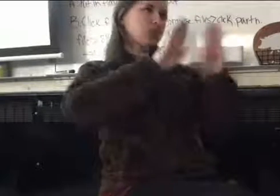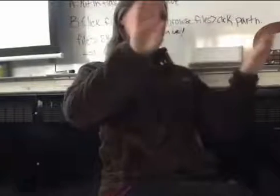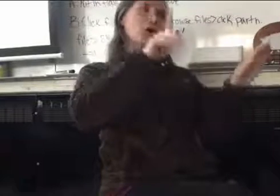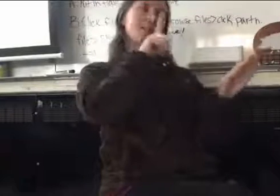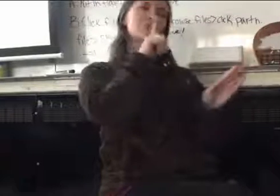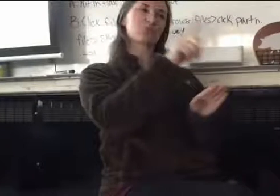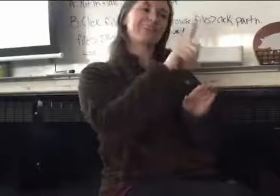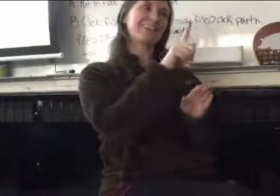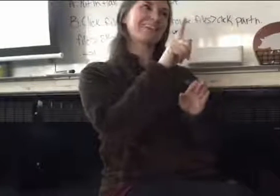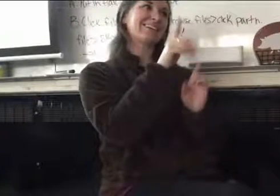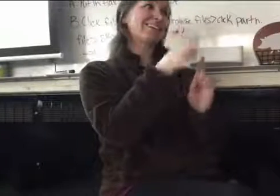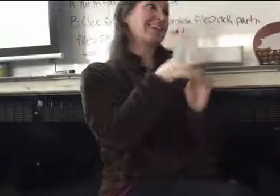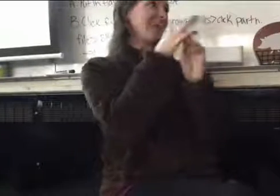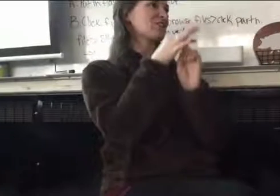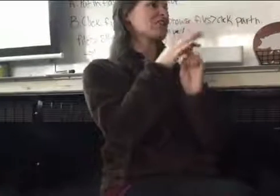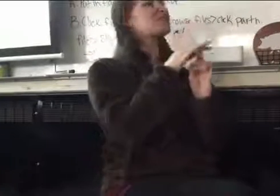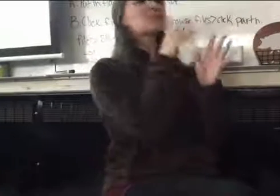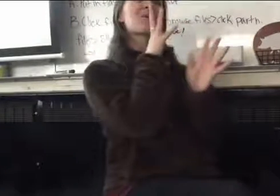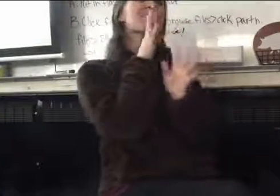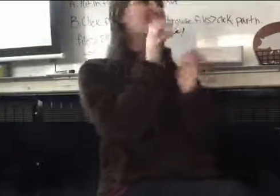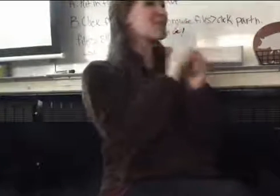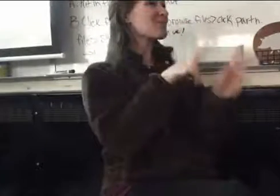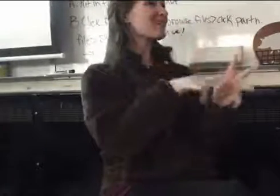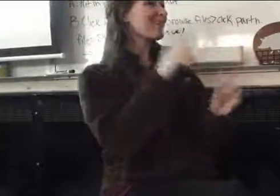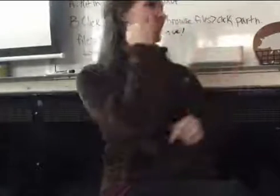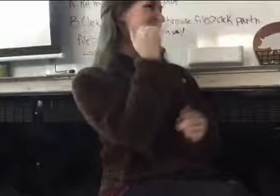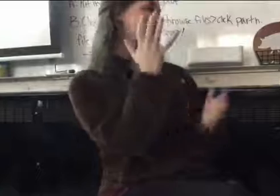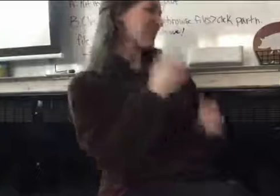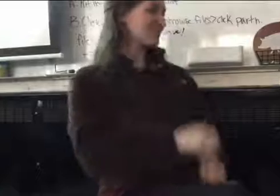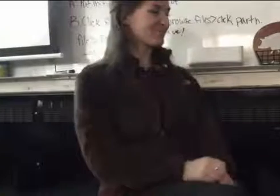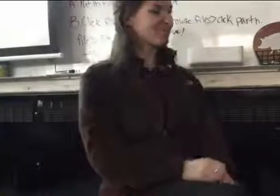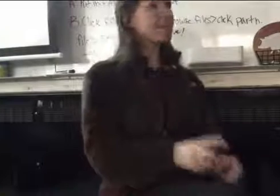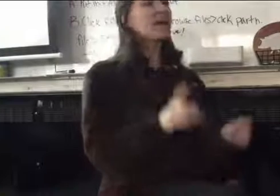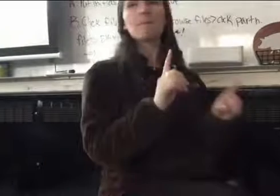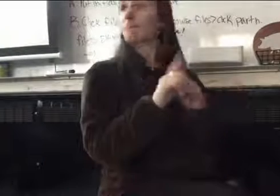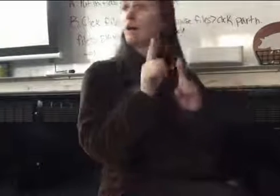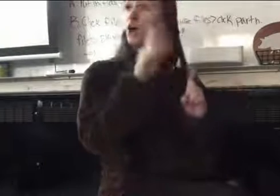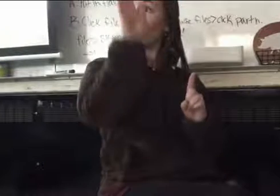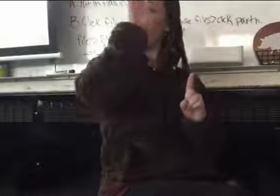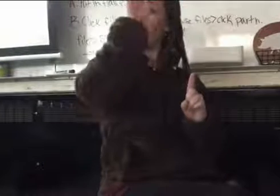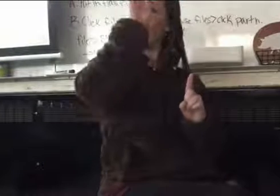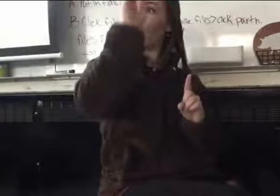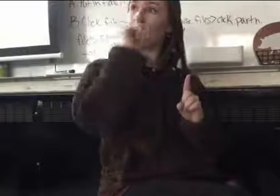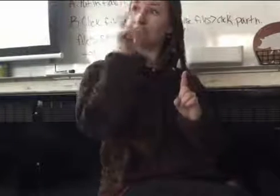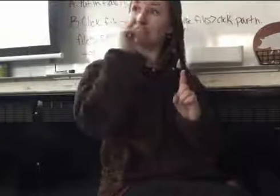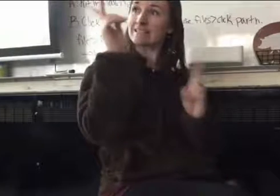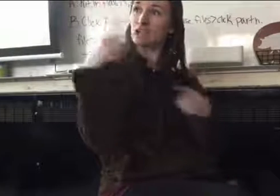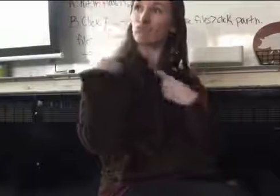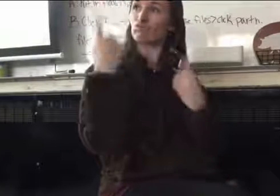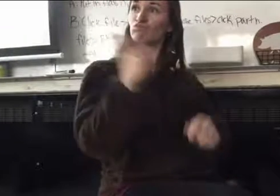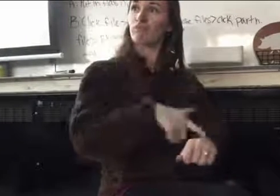catchy. So sing along if you'd like. But what I want you to do, hey, I haven't seen you in forever.